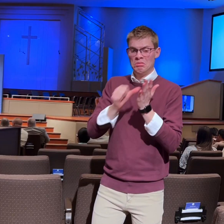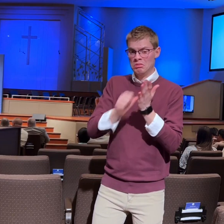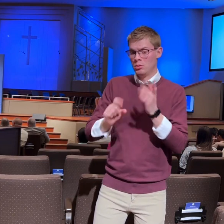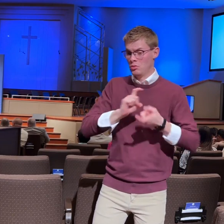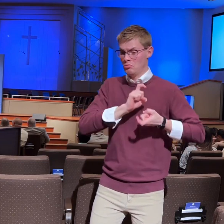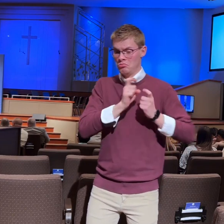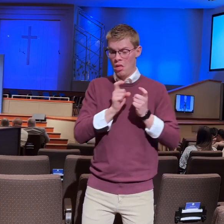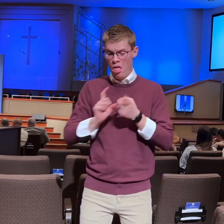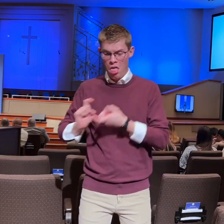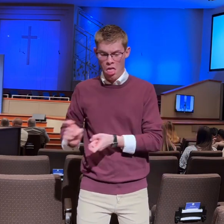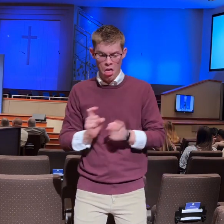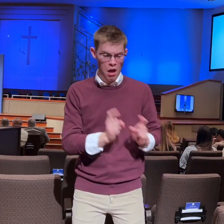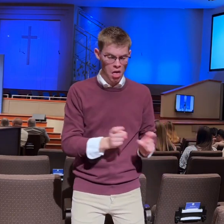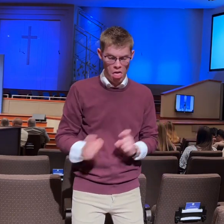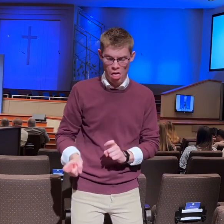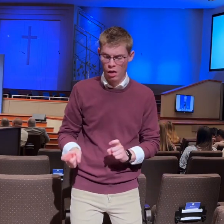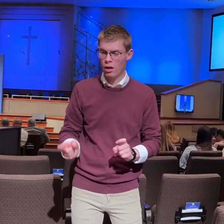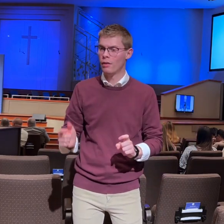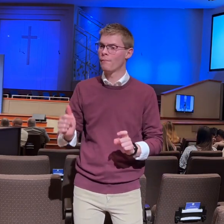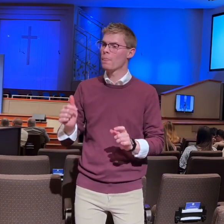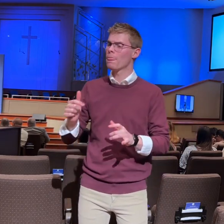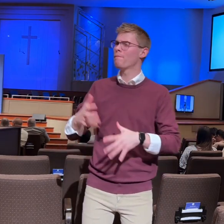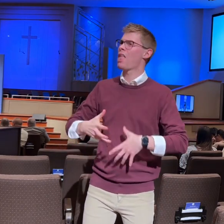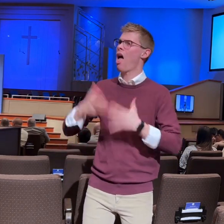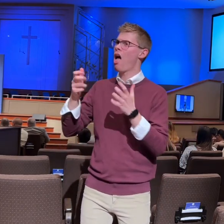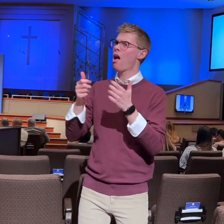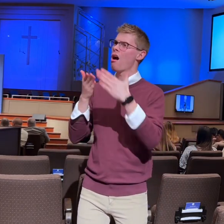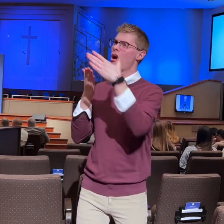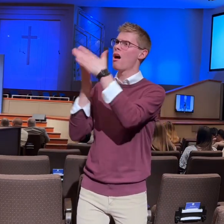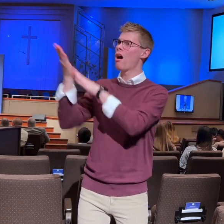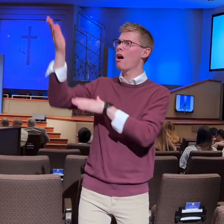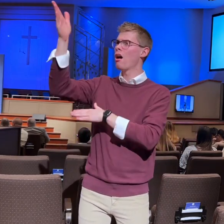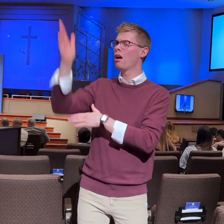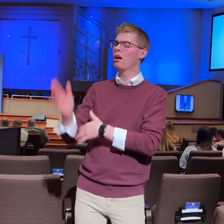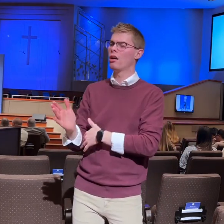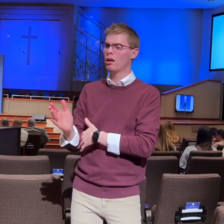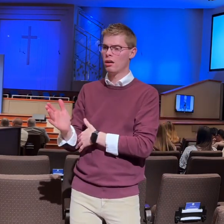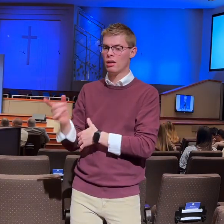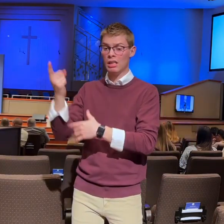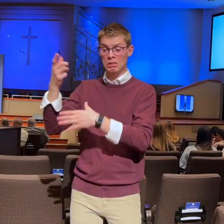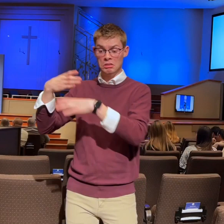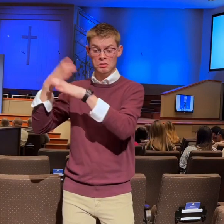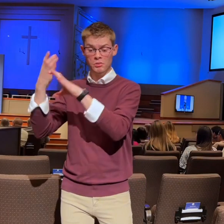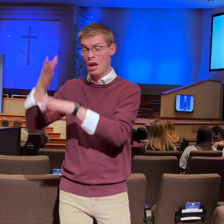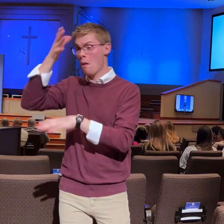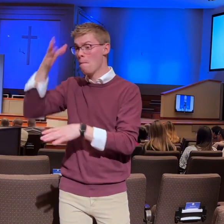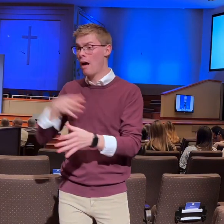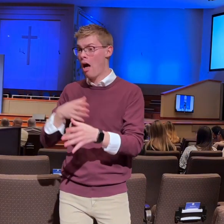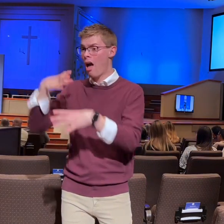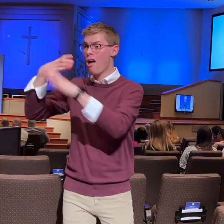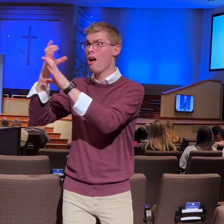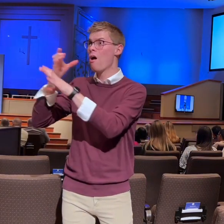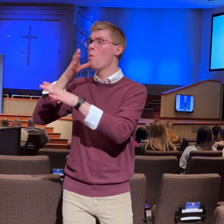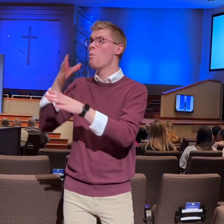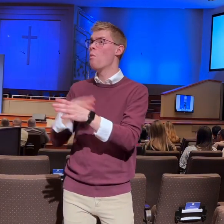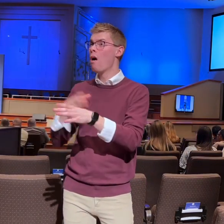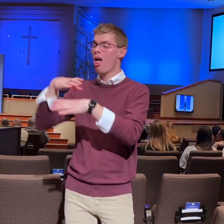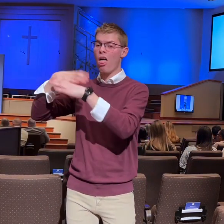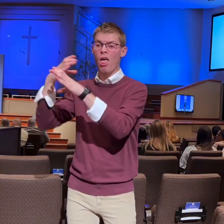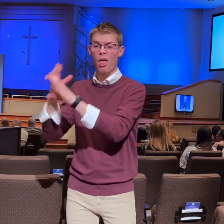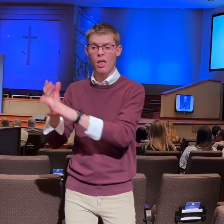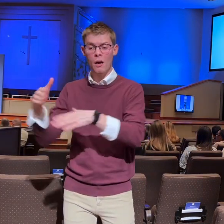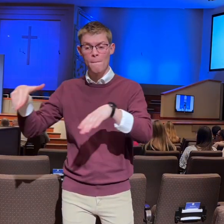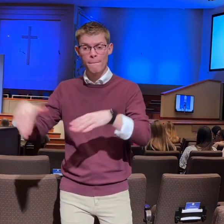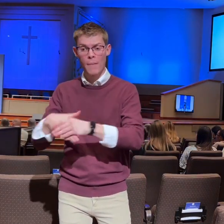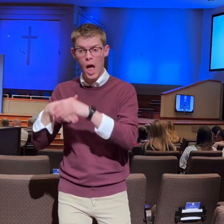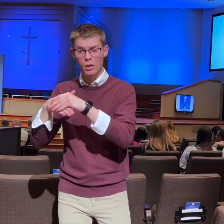They're not mad at this church. They are angry at God. God created male and female. God created marriage. But concerning marriage, these Gnostic groups